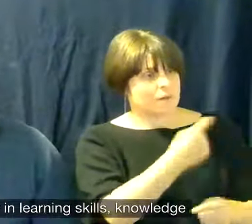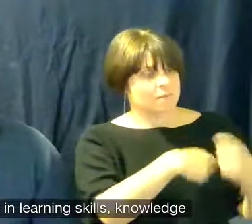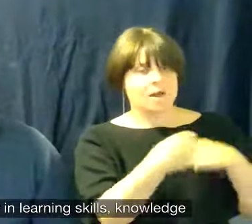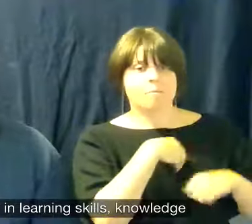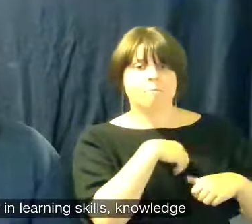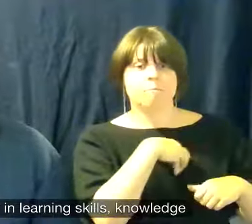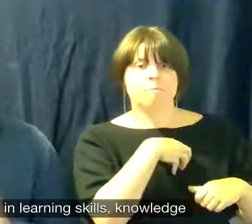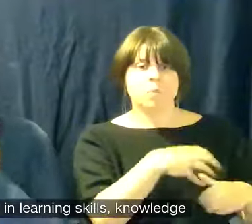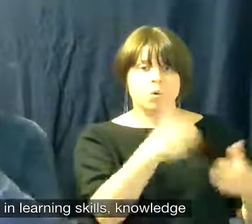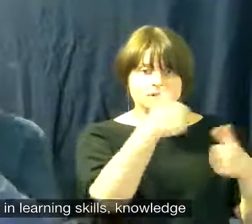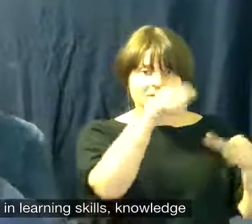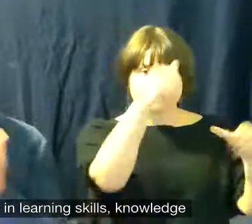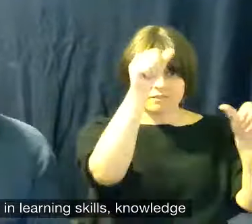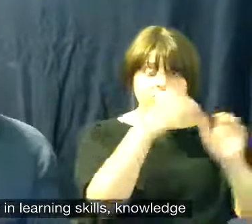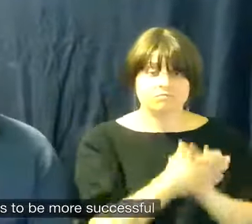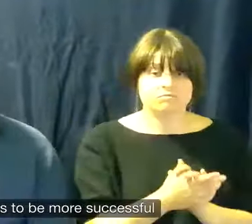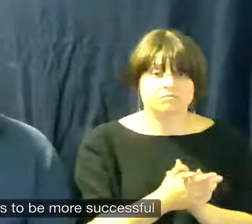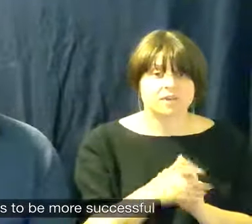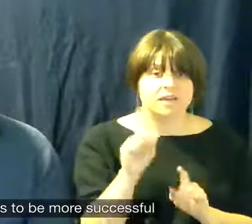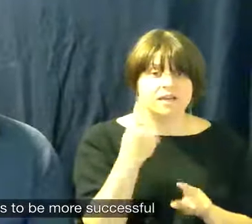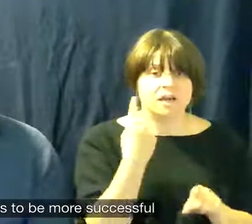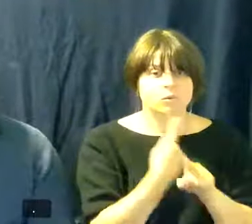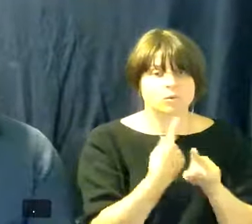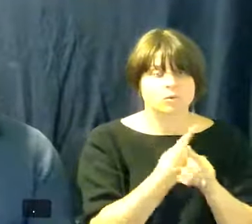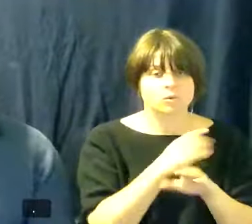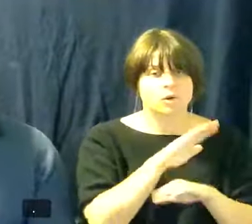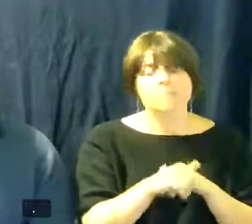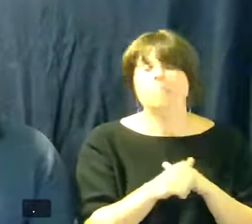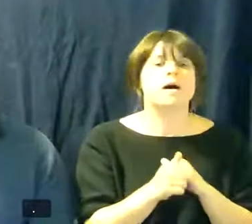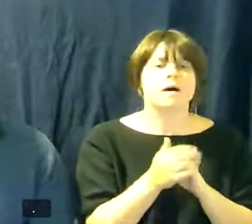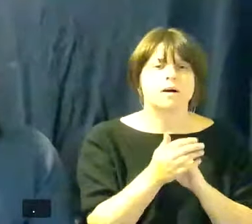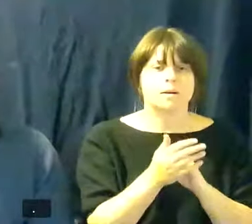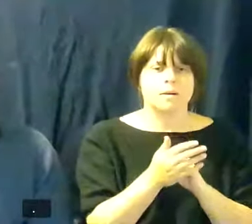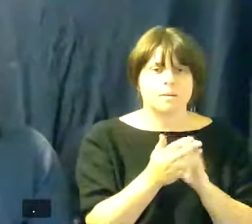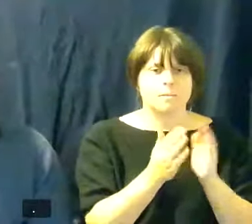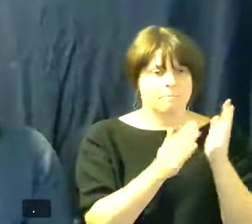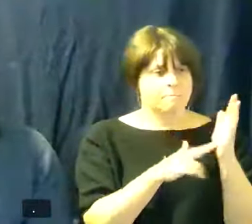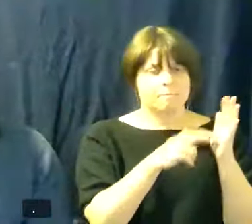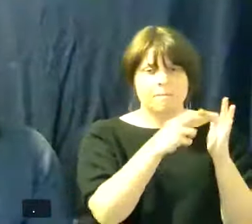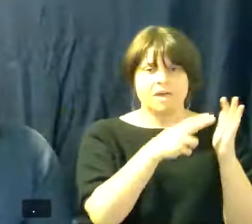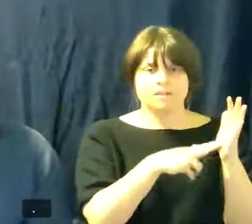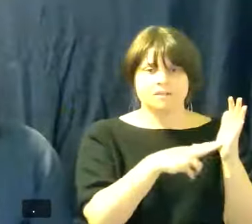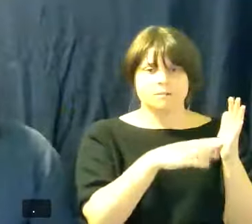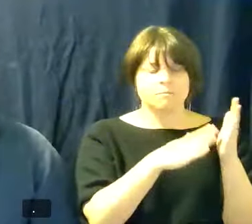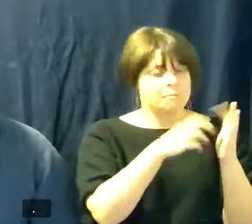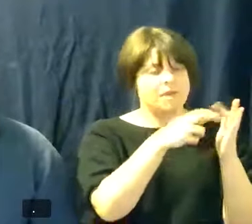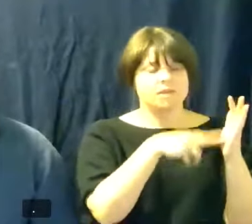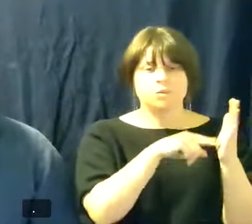So now we'll talk about what does the meaning mentor come from.